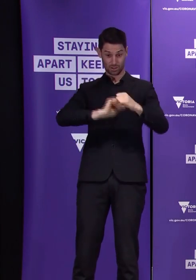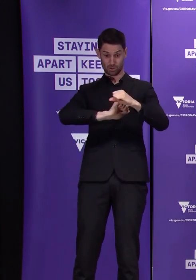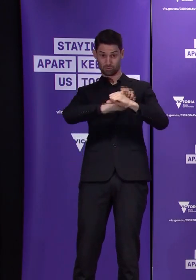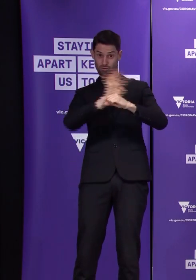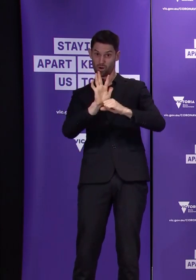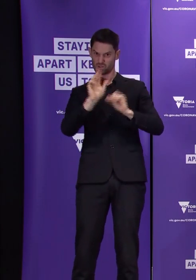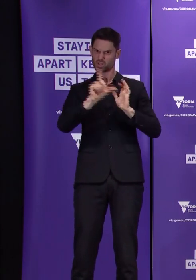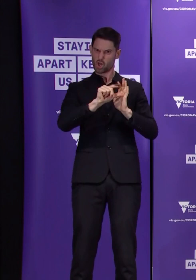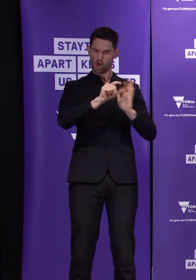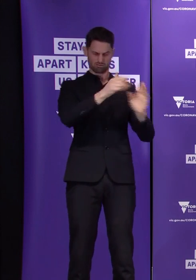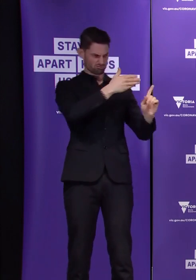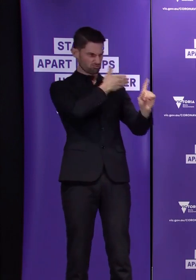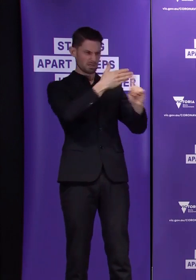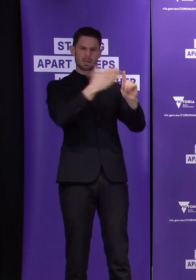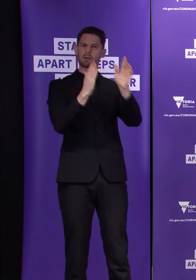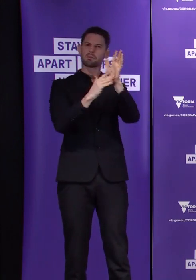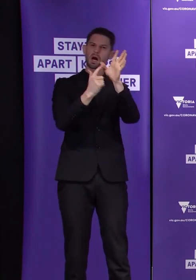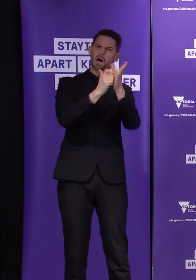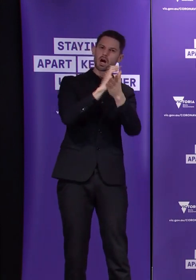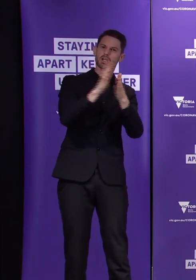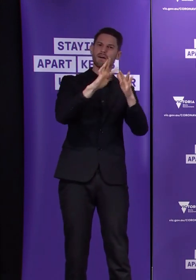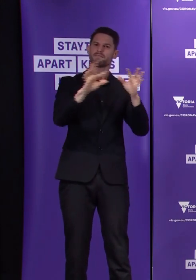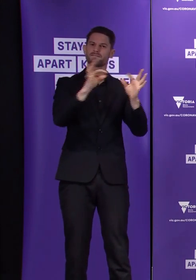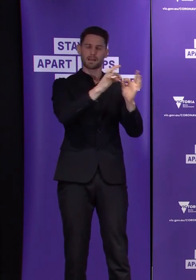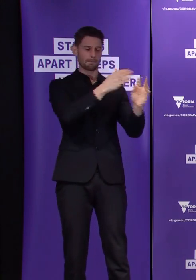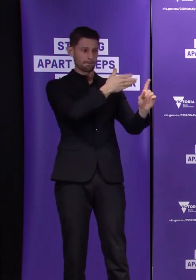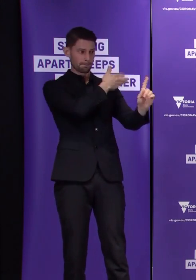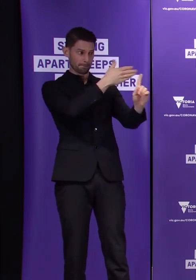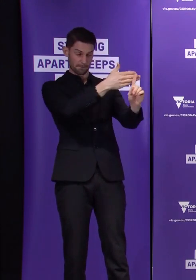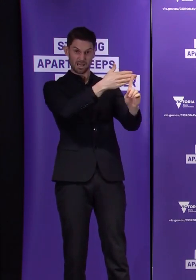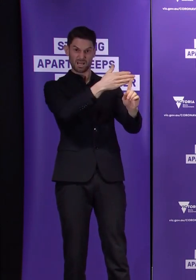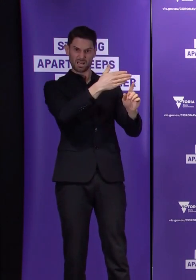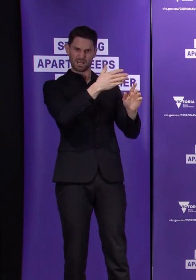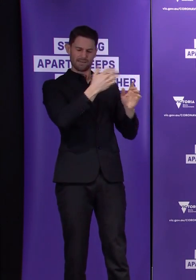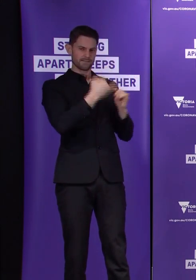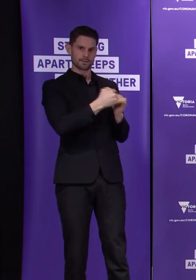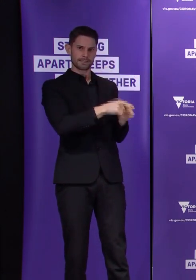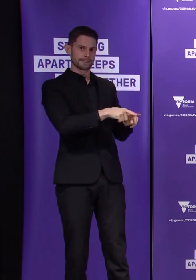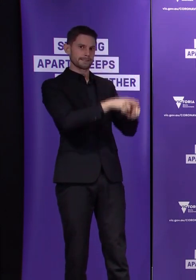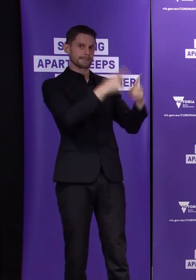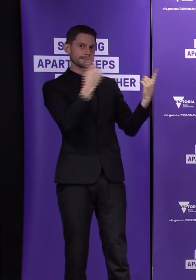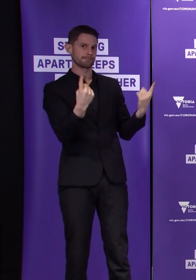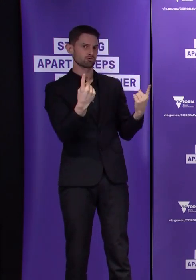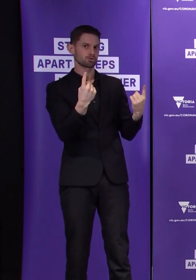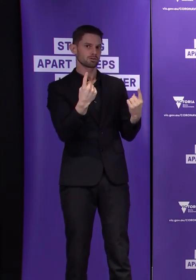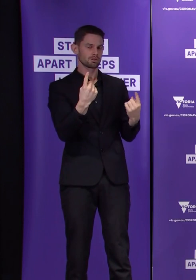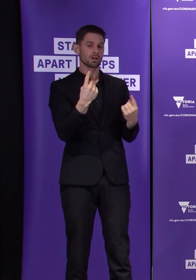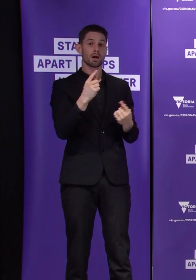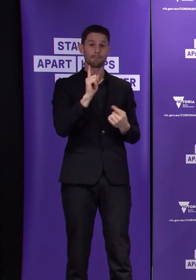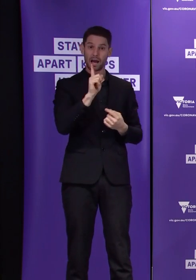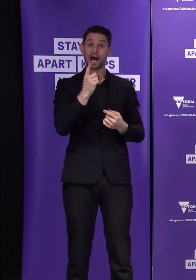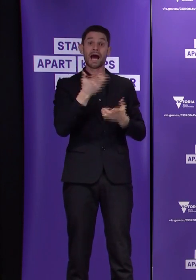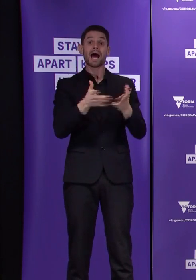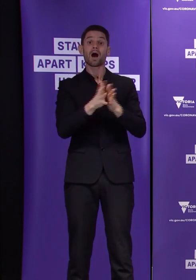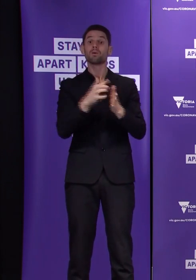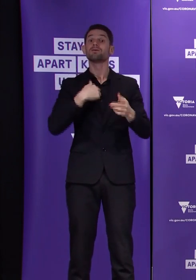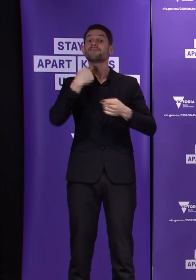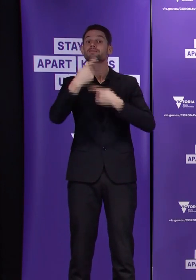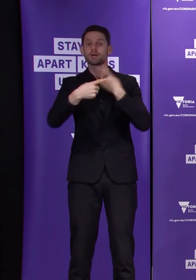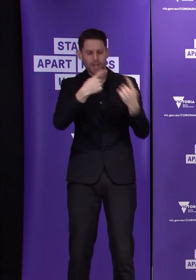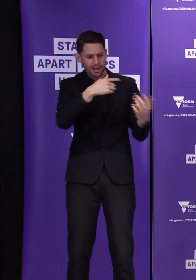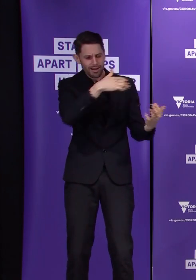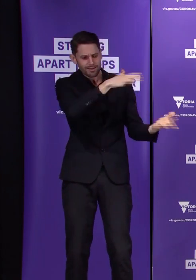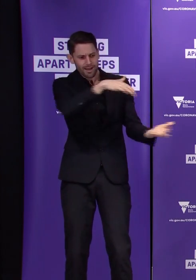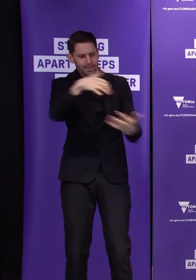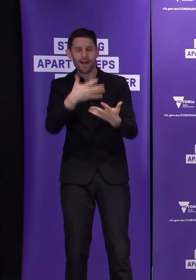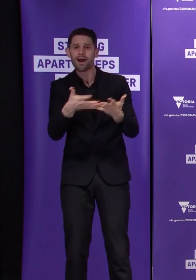picture. I'll attempt to explain why that's complex. We effectively measure that through interaction with a range of services. The police is one avenue, but it's not the